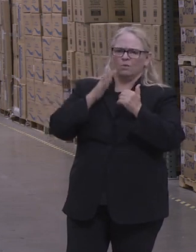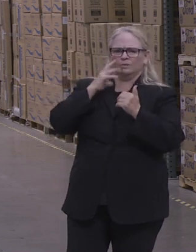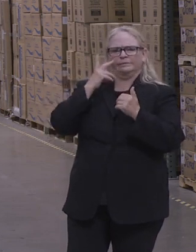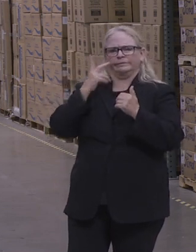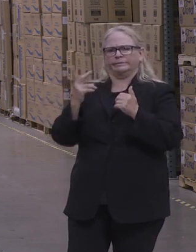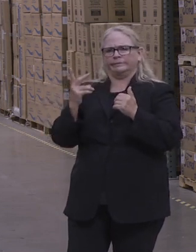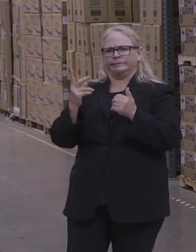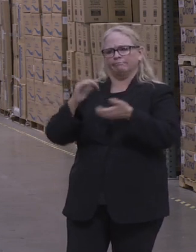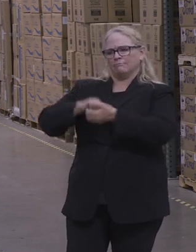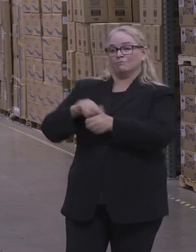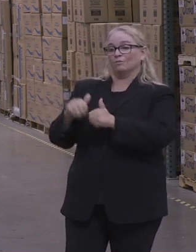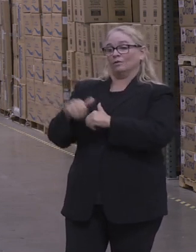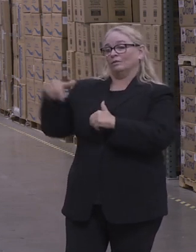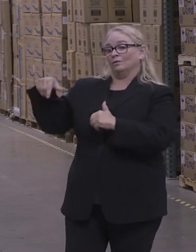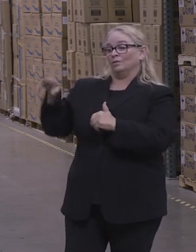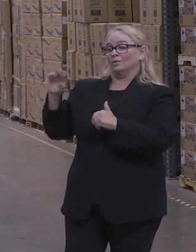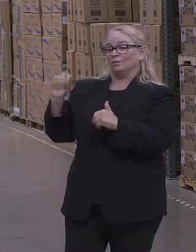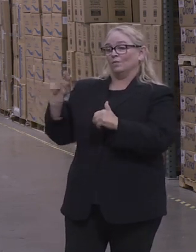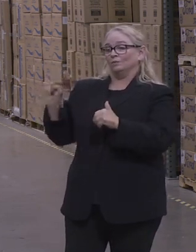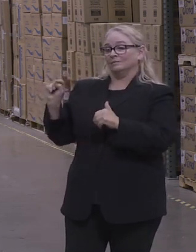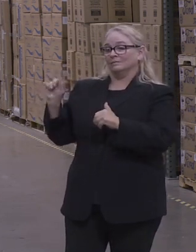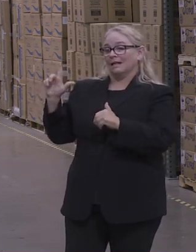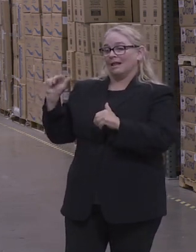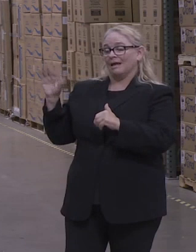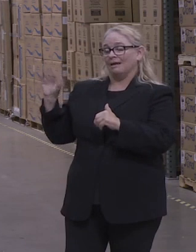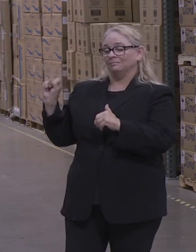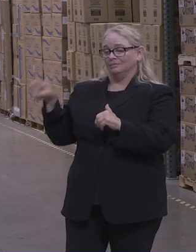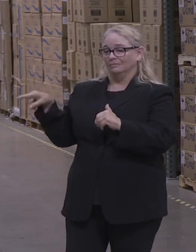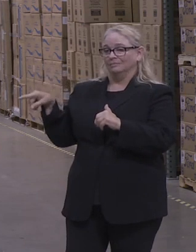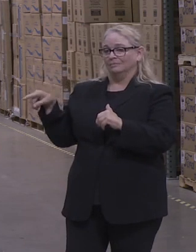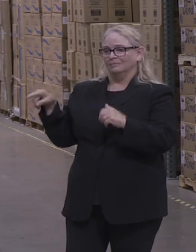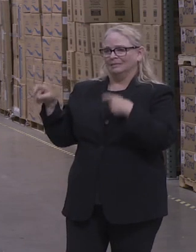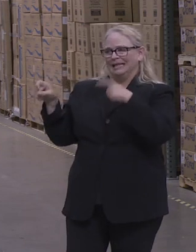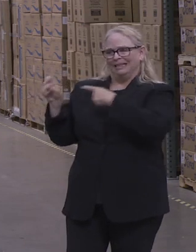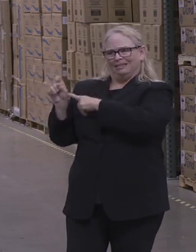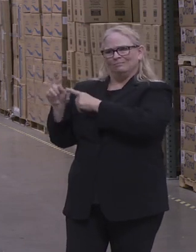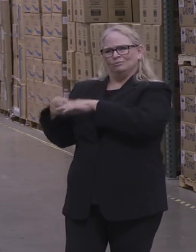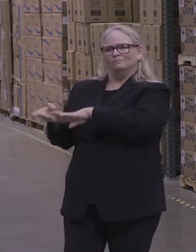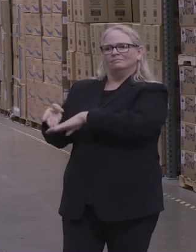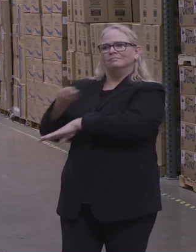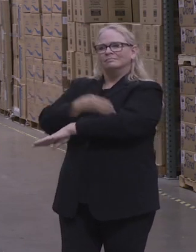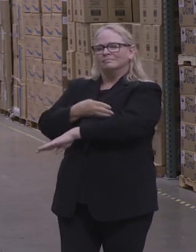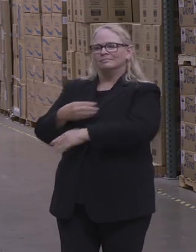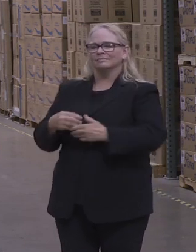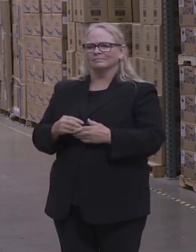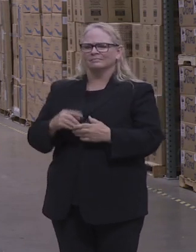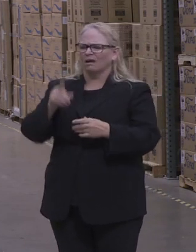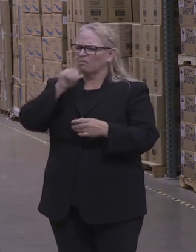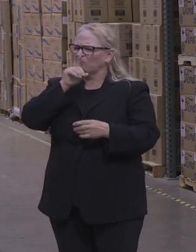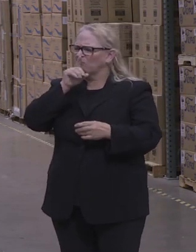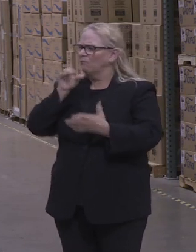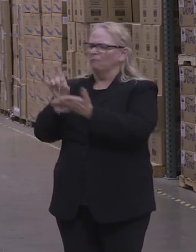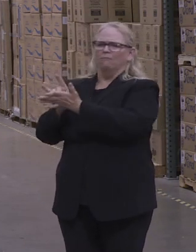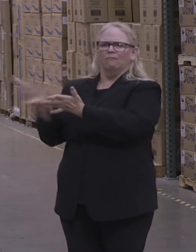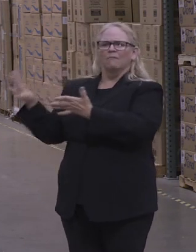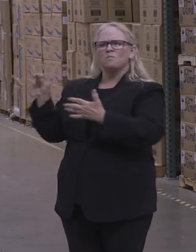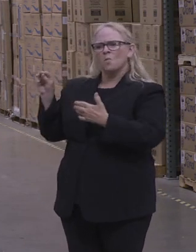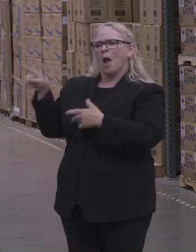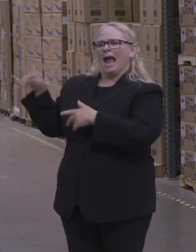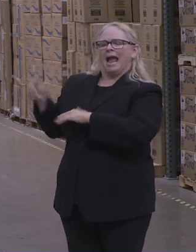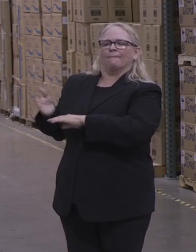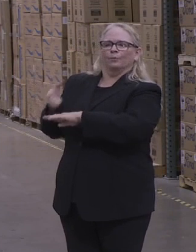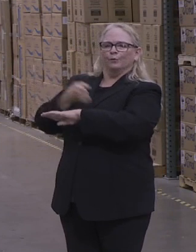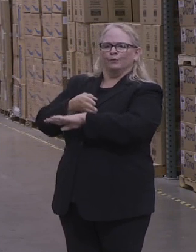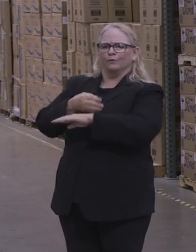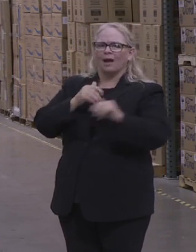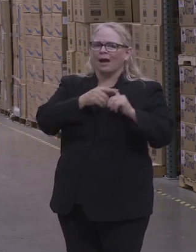not going to abandon Quest. We need them as part of one of our partners, but how he's now partnering with other labs and